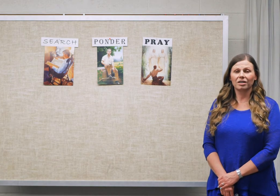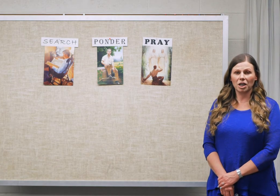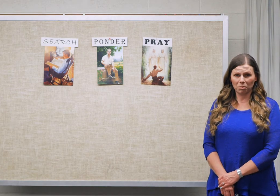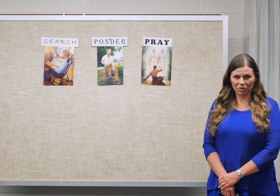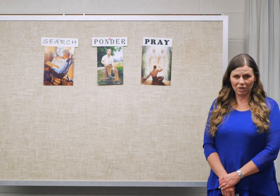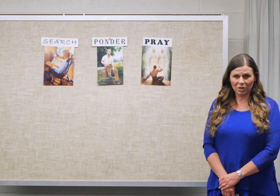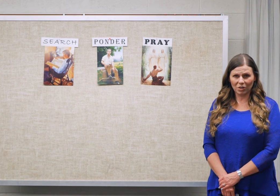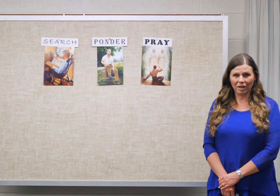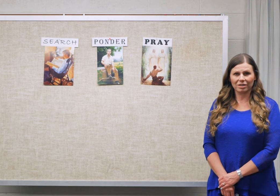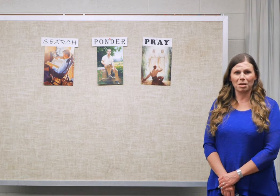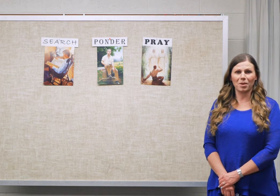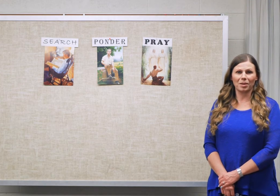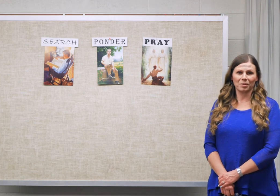name of Jesus Christ, amen.